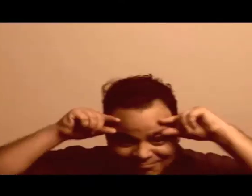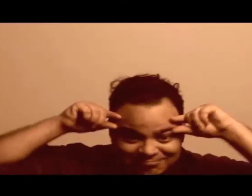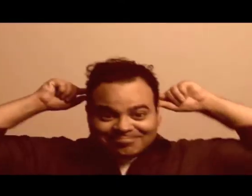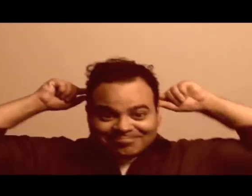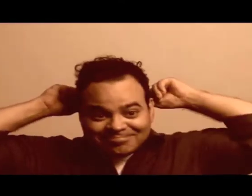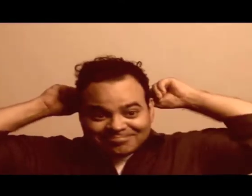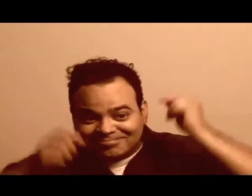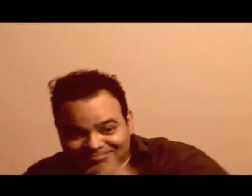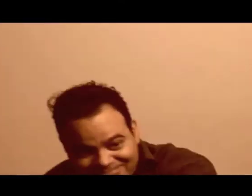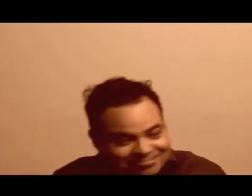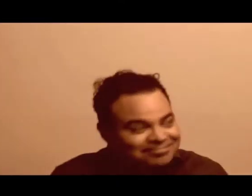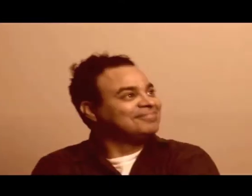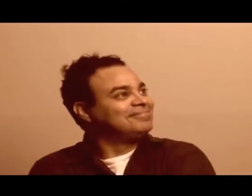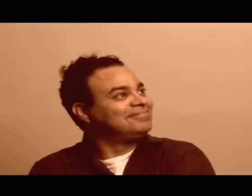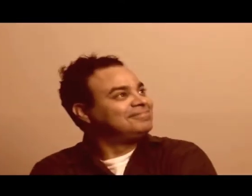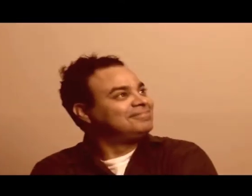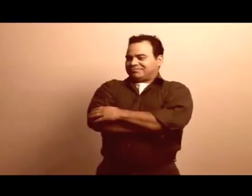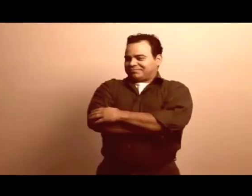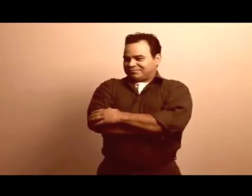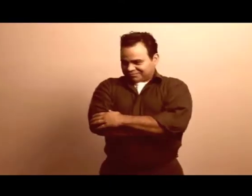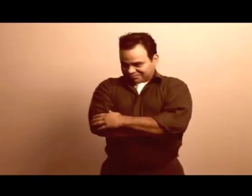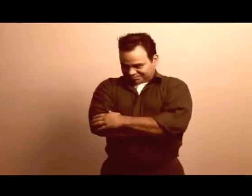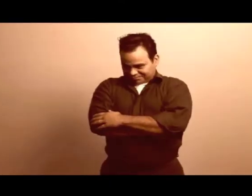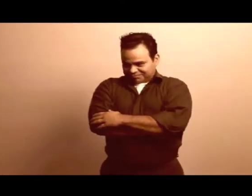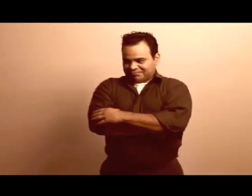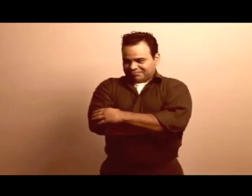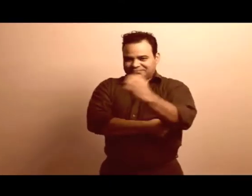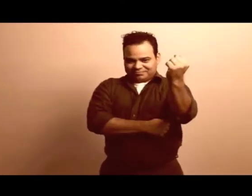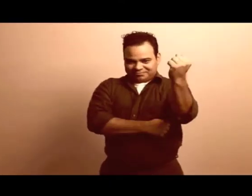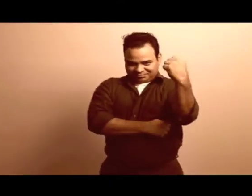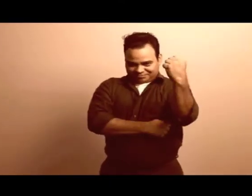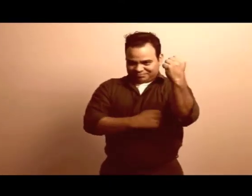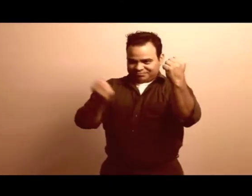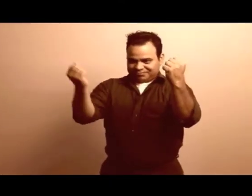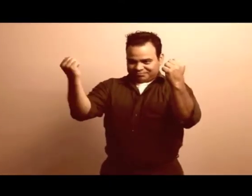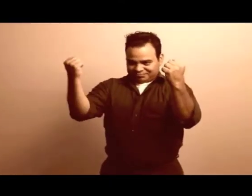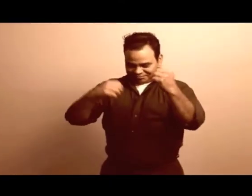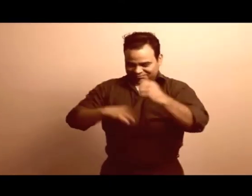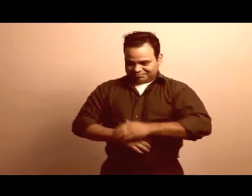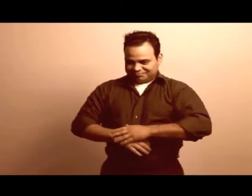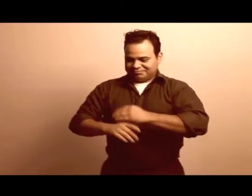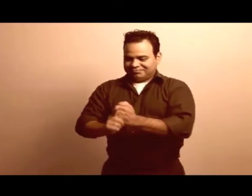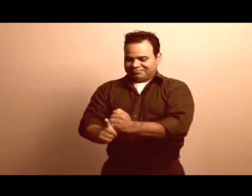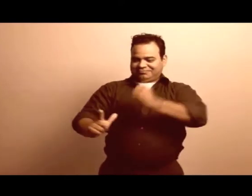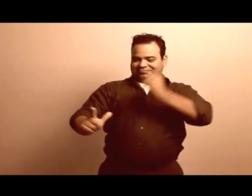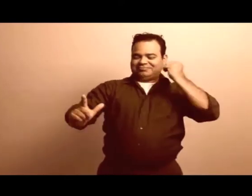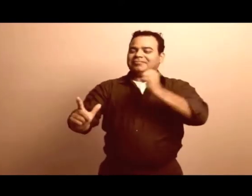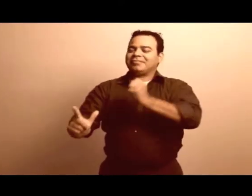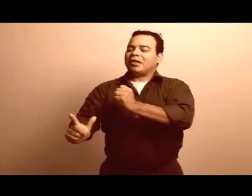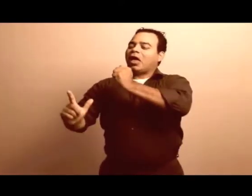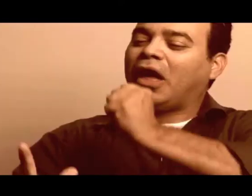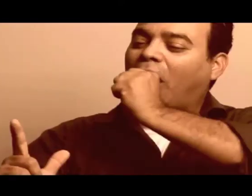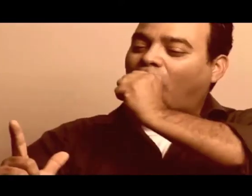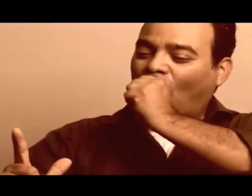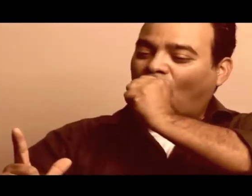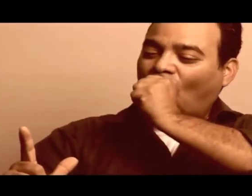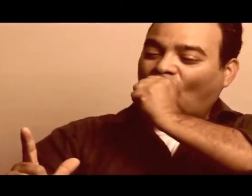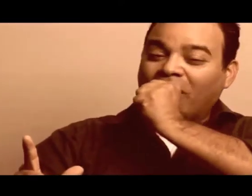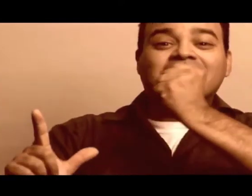eyes turned to the chief, his headband crowned with feathers, his eyes upon his people. Without a word he took out the pipe and